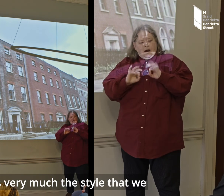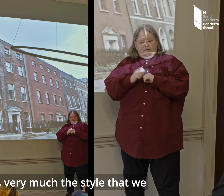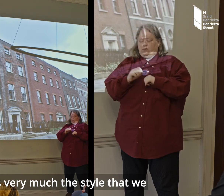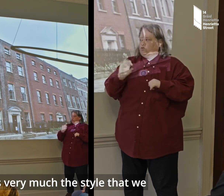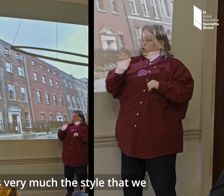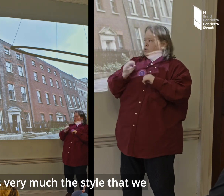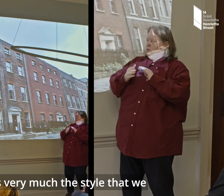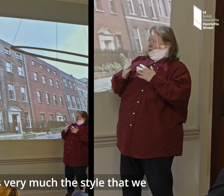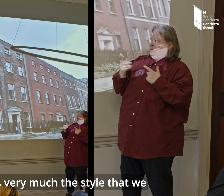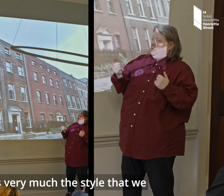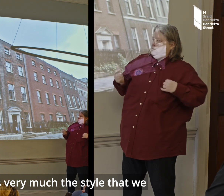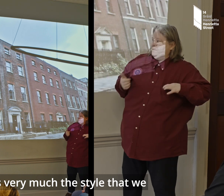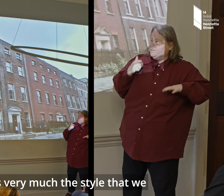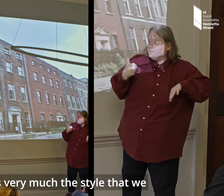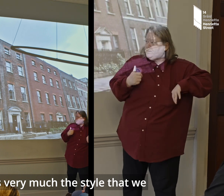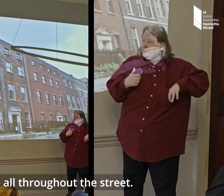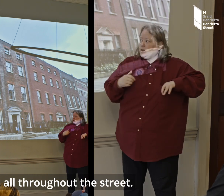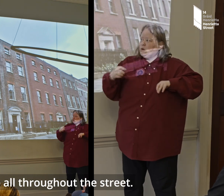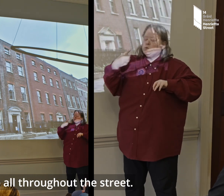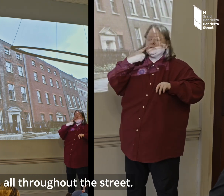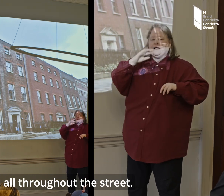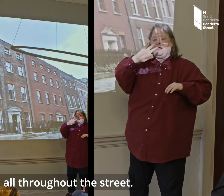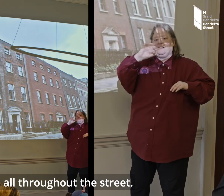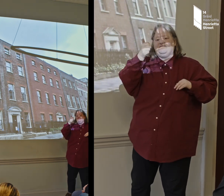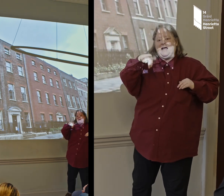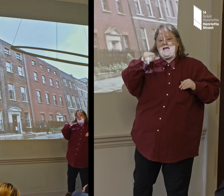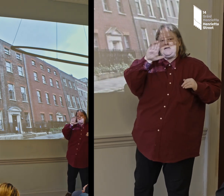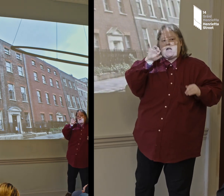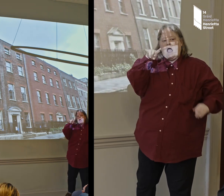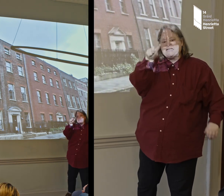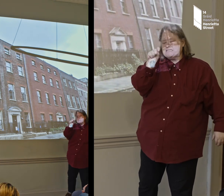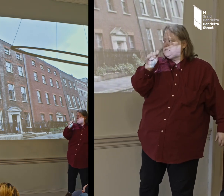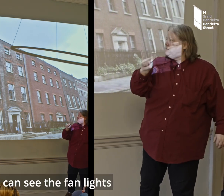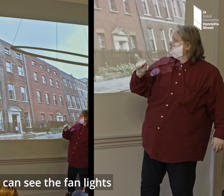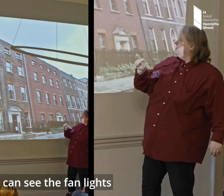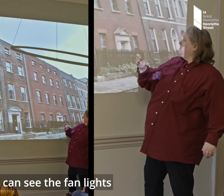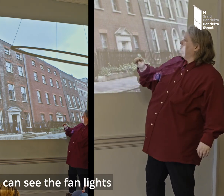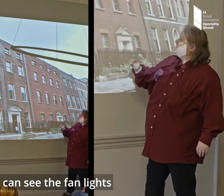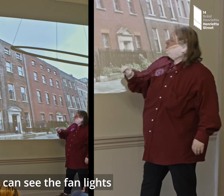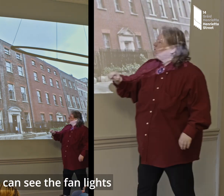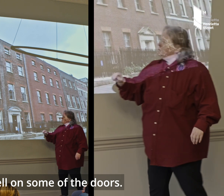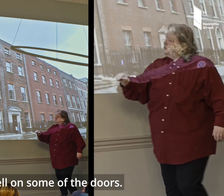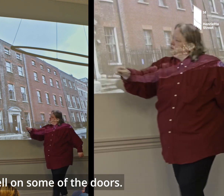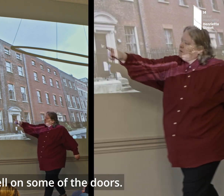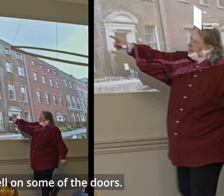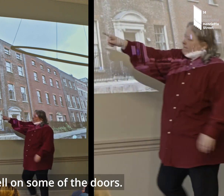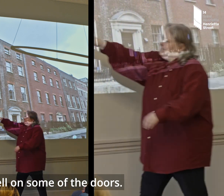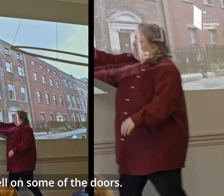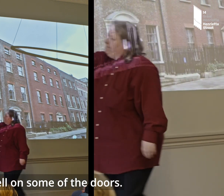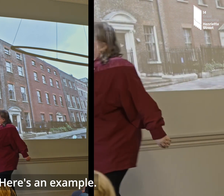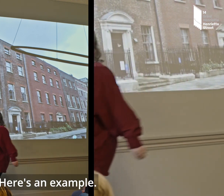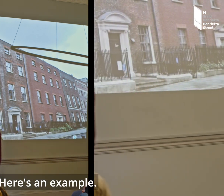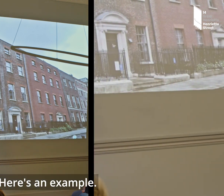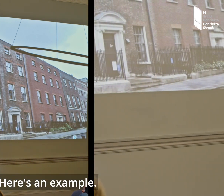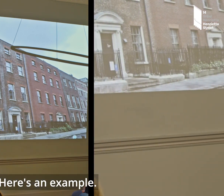And that's very much the style that we can see all throughout the street. We can see the fan lights as well on some of the